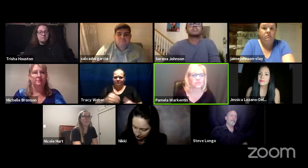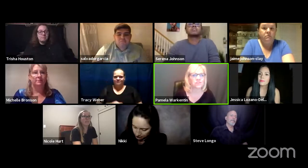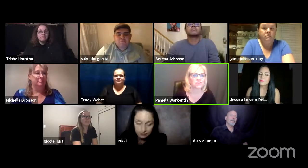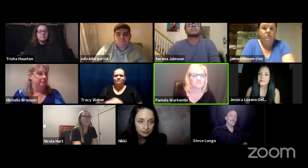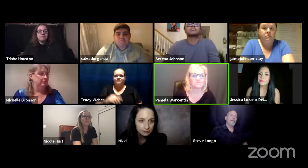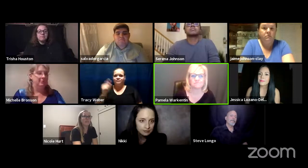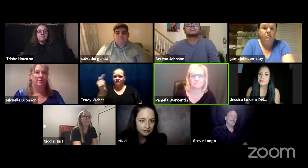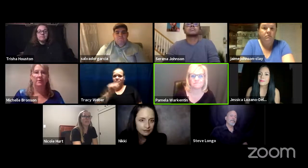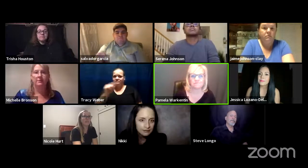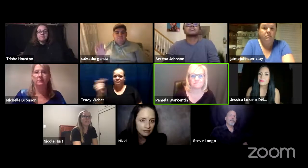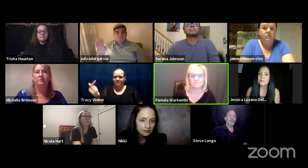first.